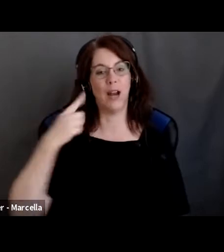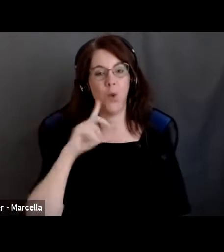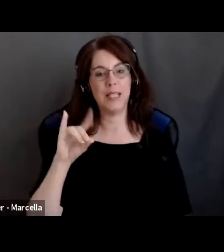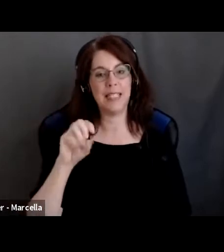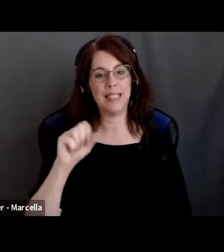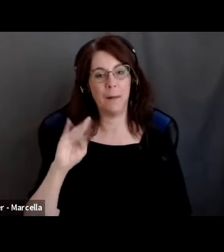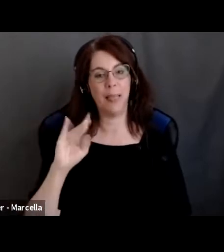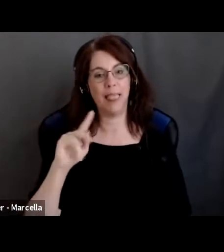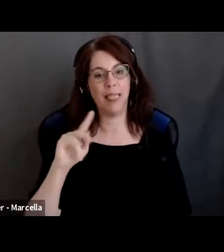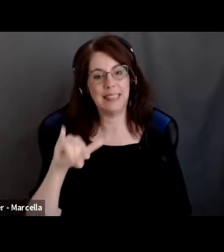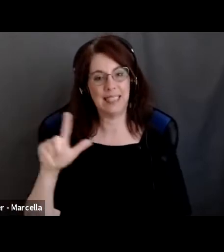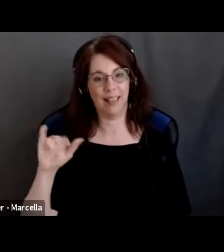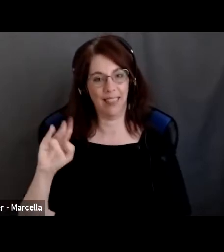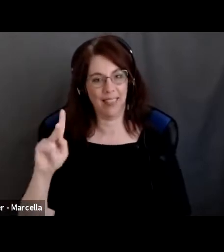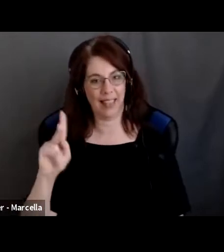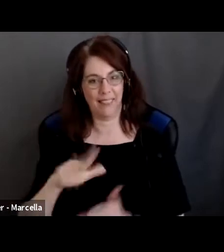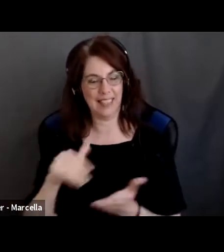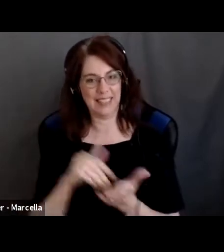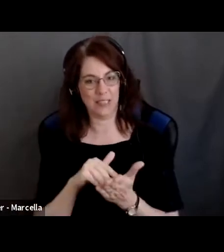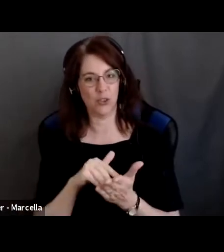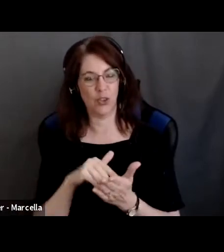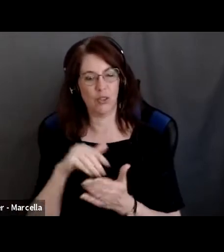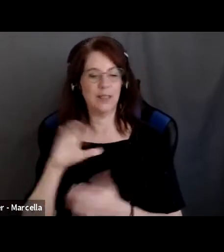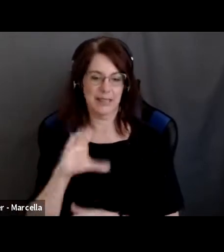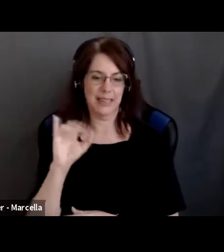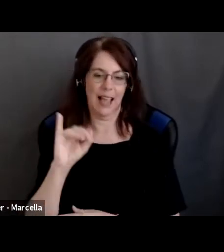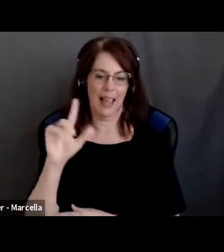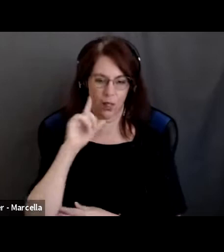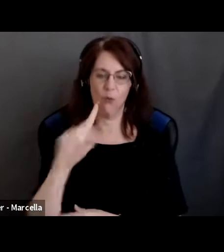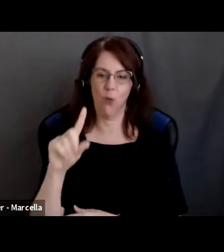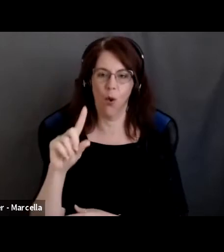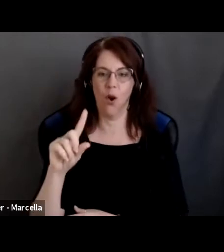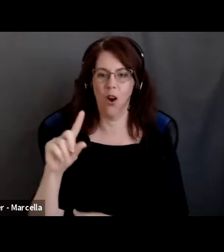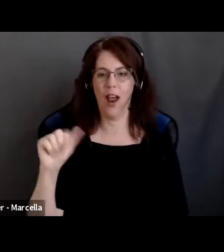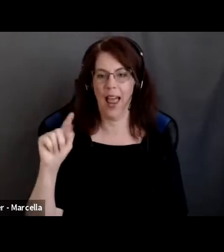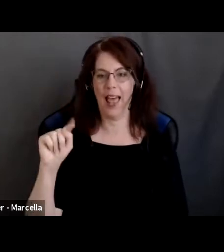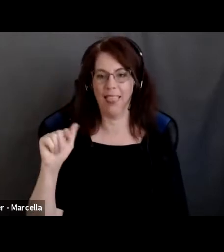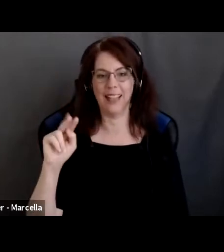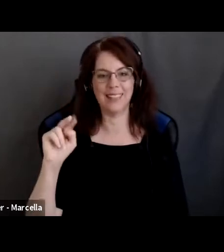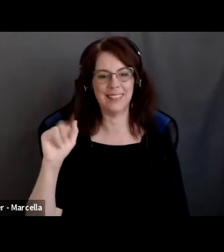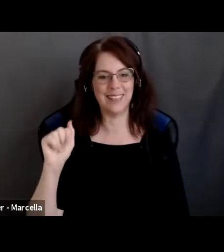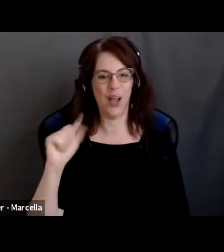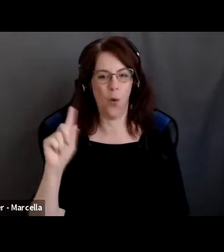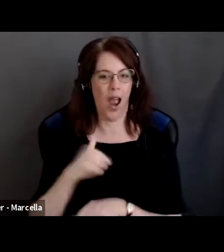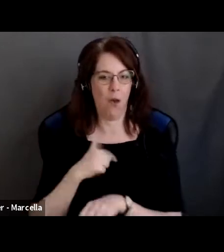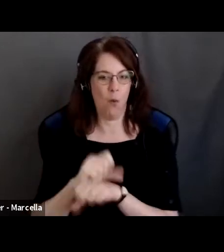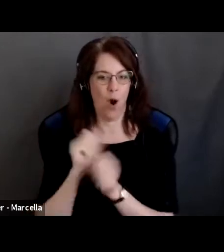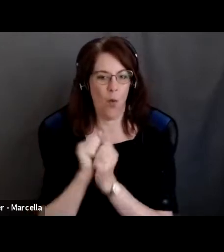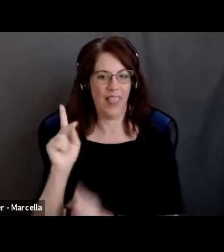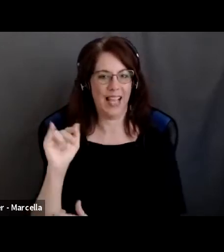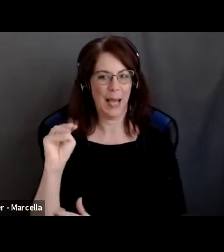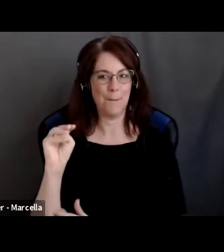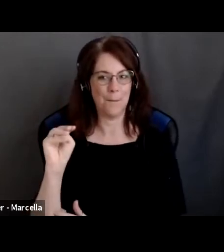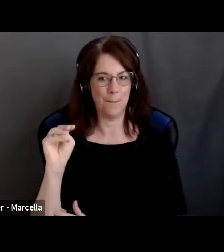Center for Independent Living that serves the Metro Atlanta area, where I work with Kim pretty closely on a lot of